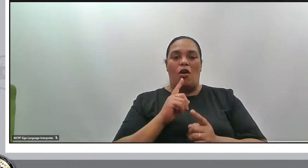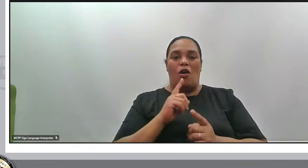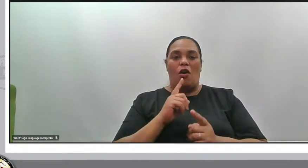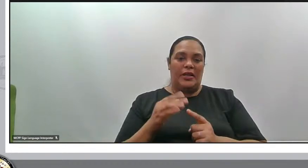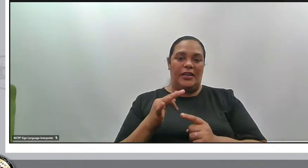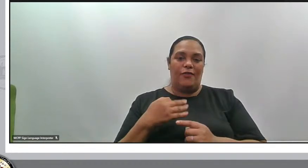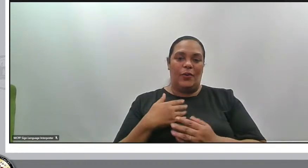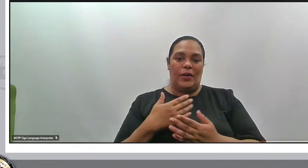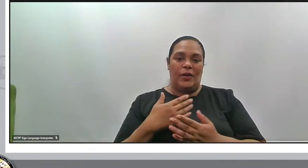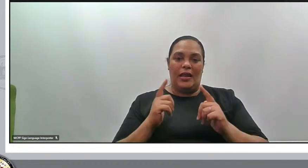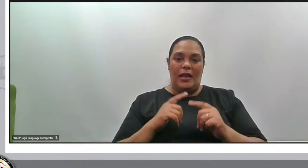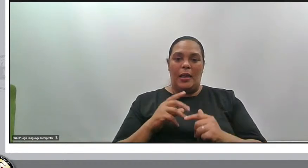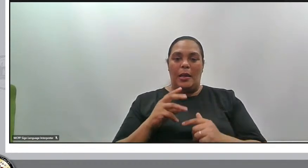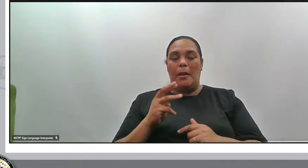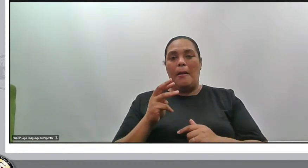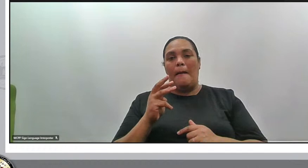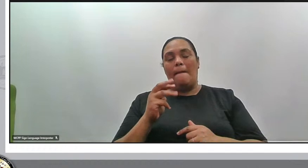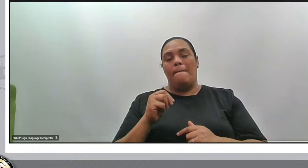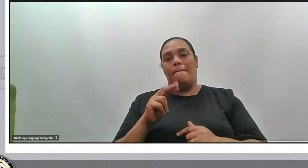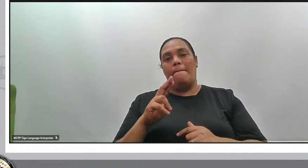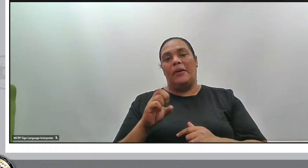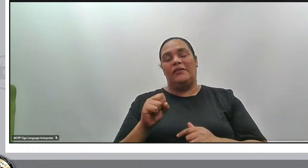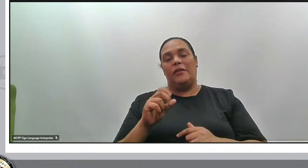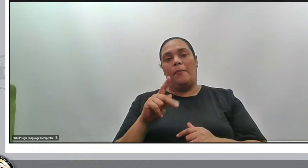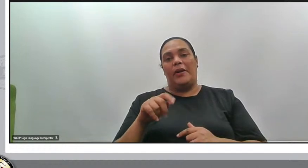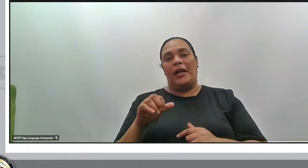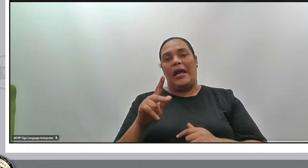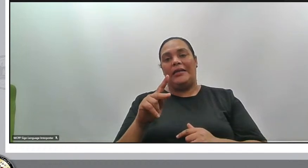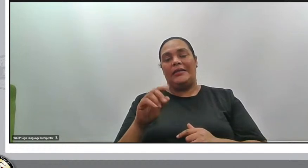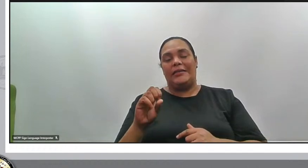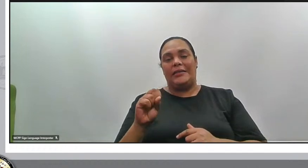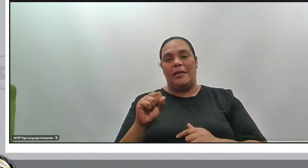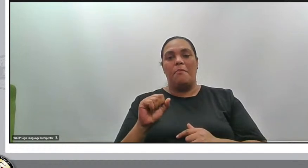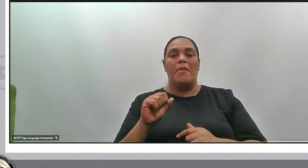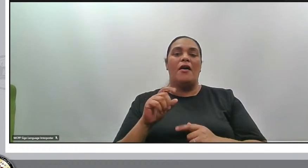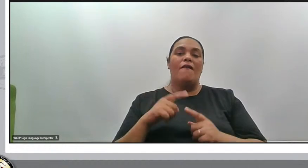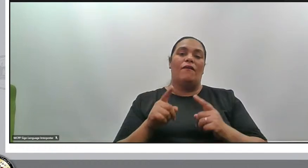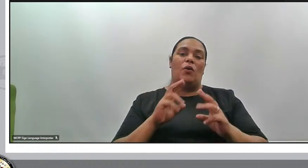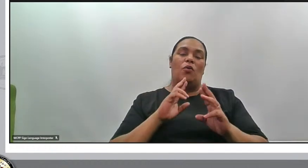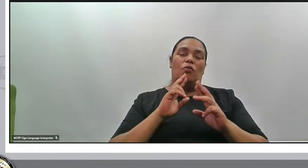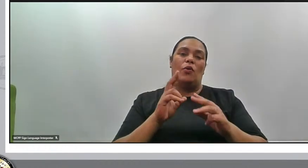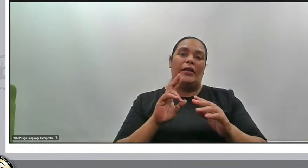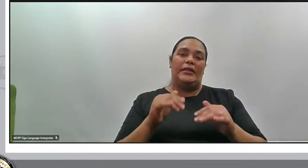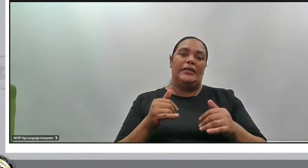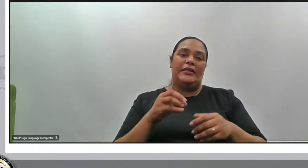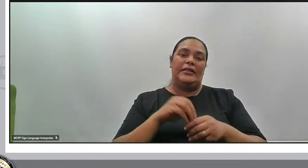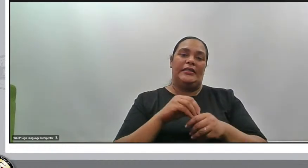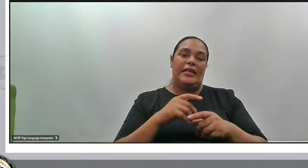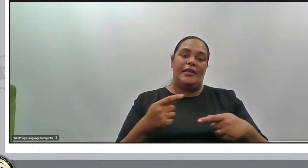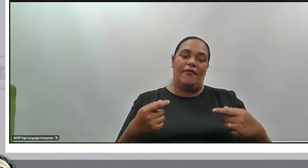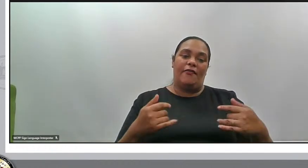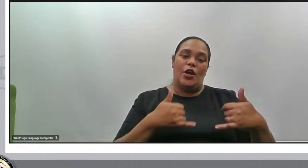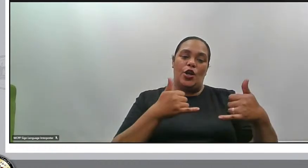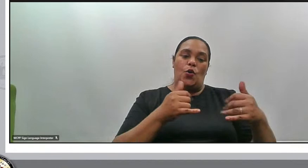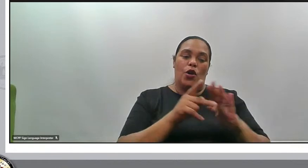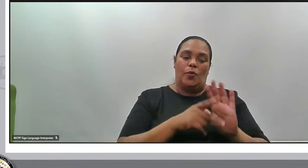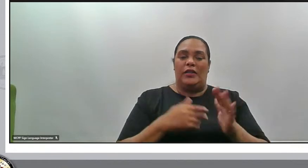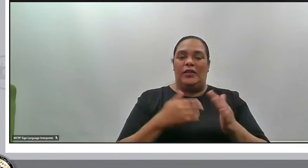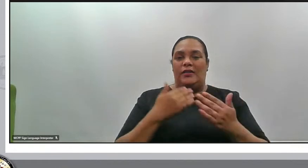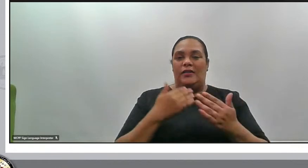allow Ms. Prakasam to just add to the incentive reward policy, Chair, then I would be happy. Thank you so